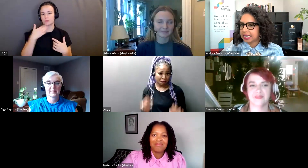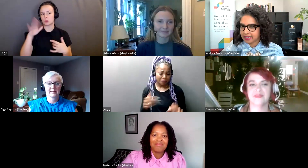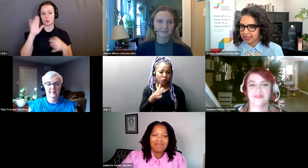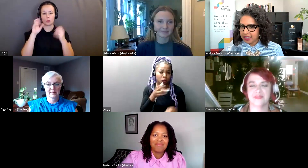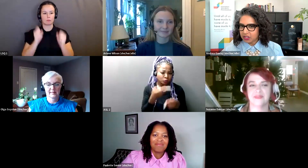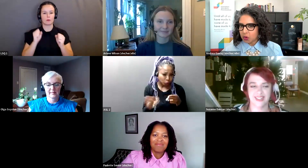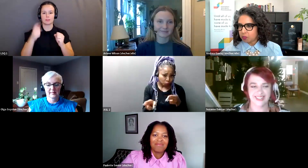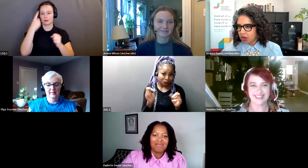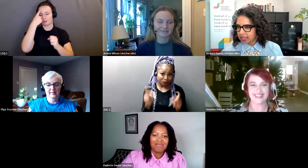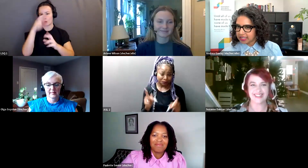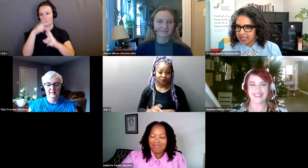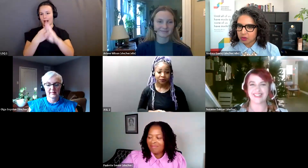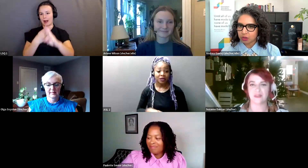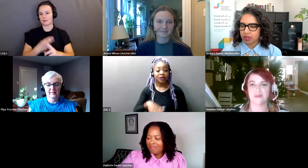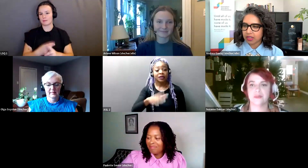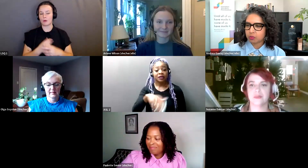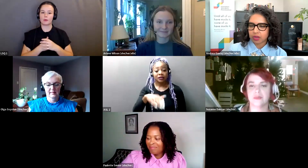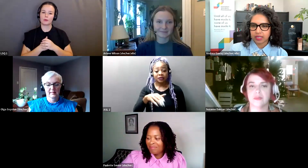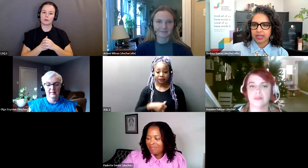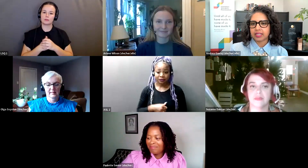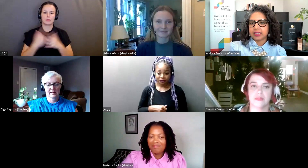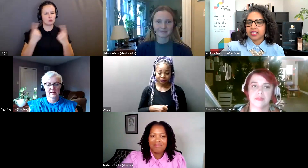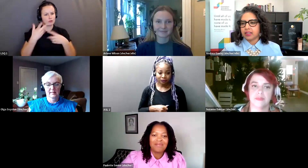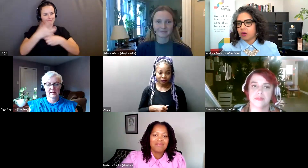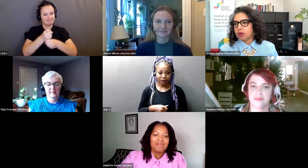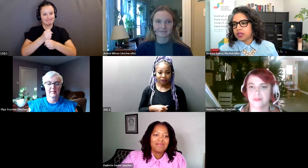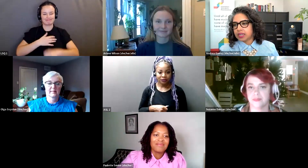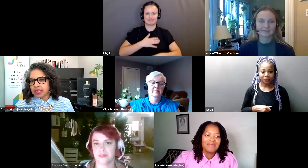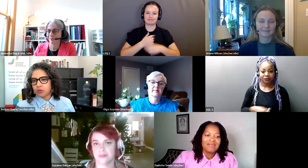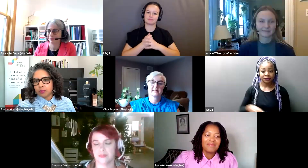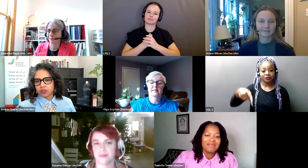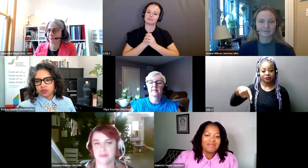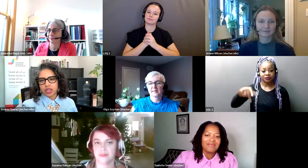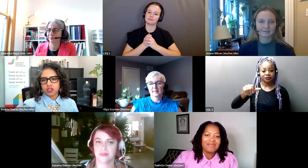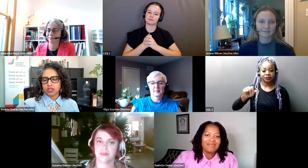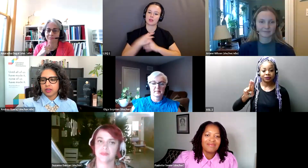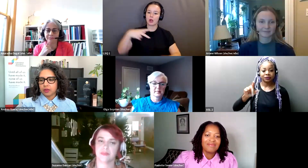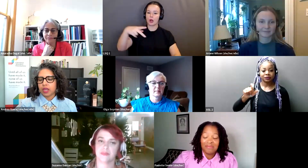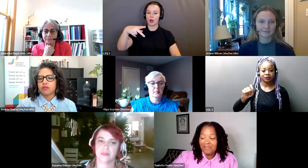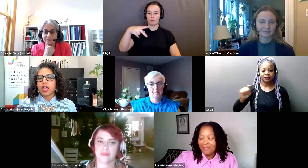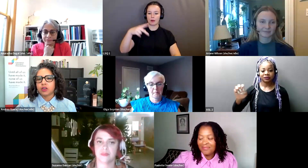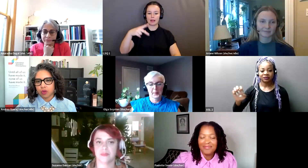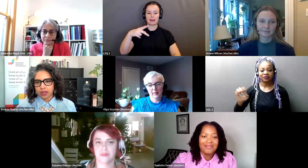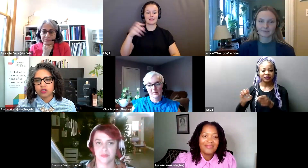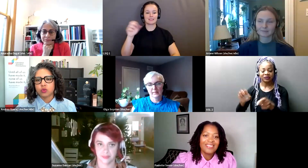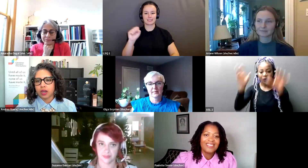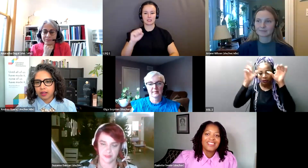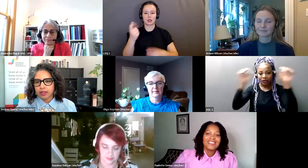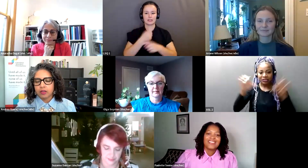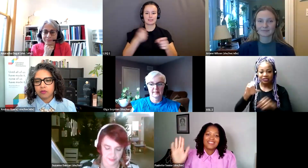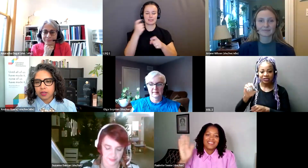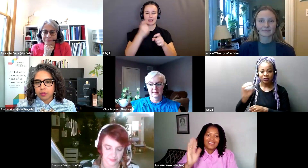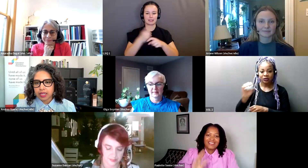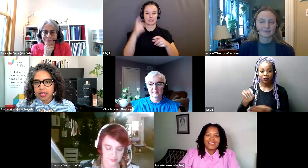short and tight. So Paulette Senior is with us, President and CEO of the Canadian Women's Foundation. We have Anurada